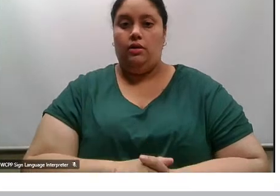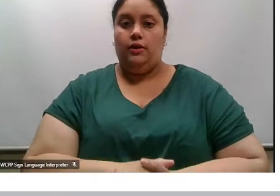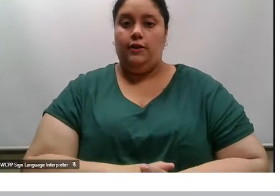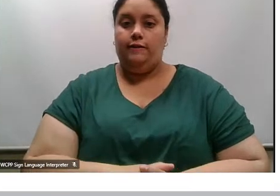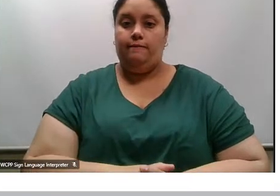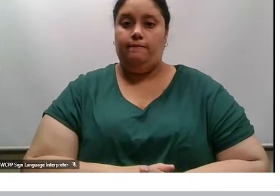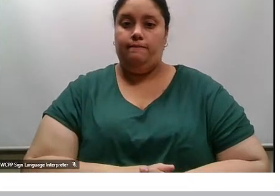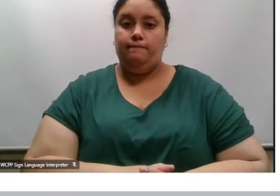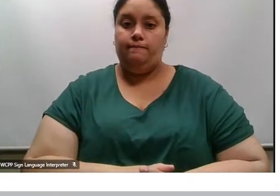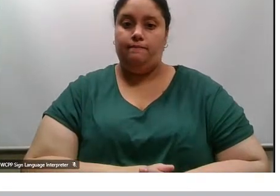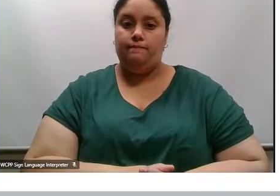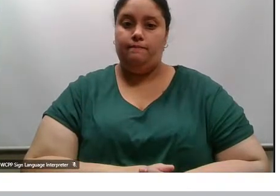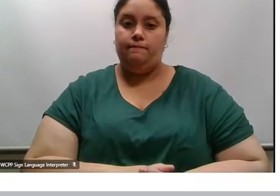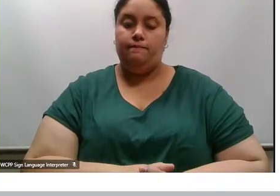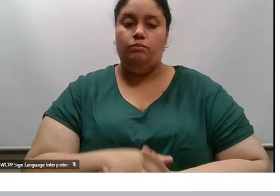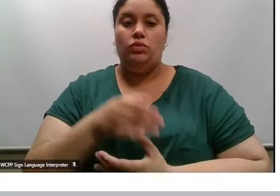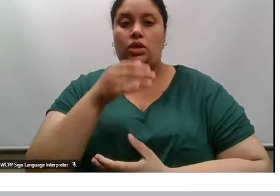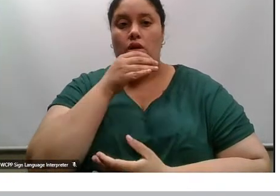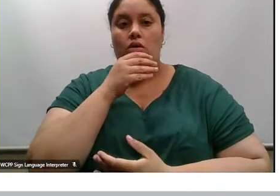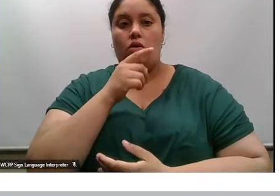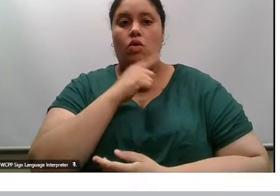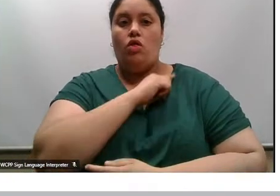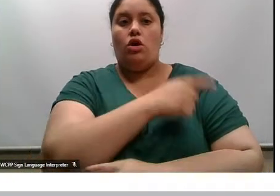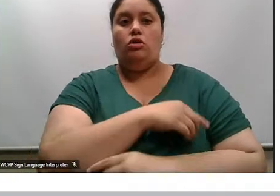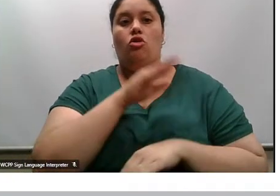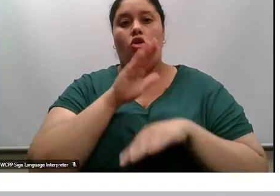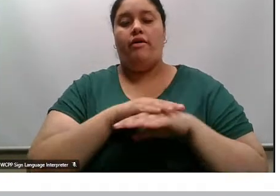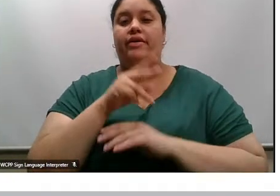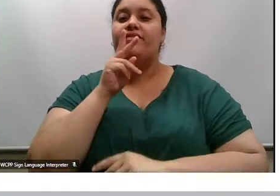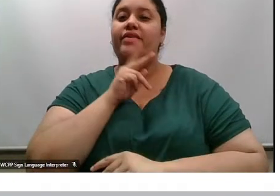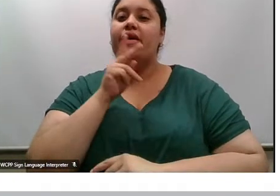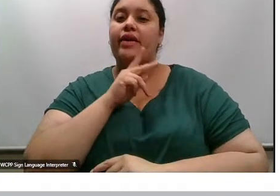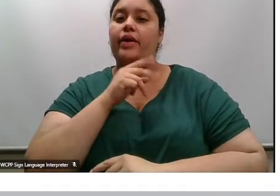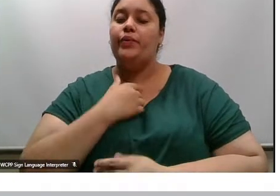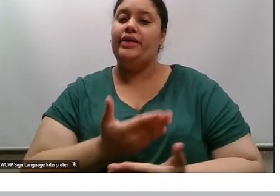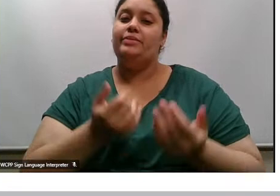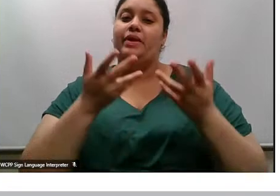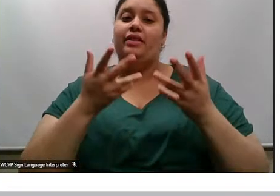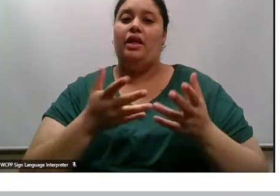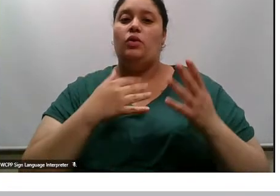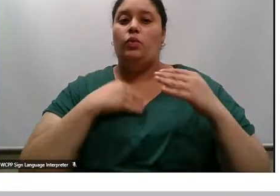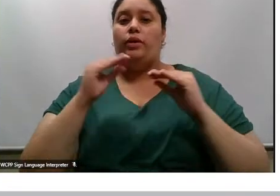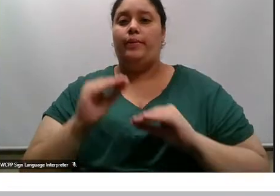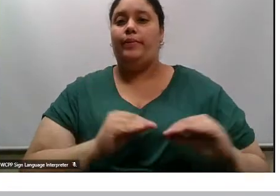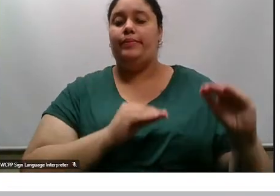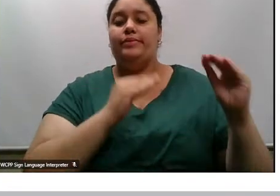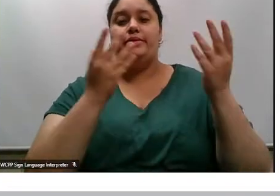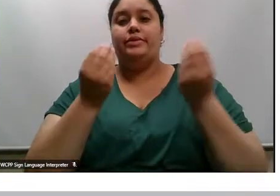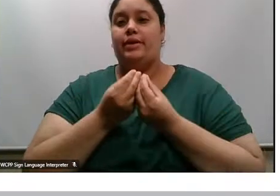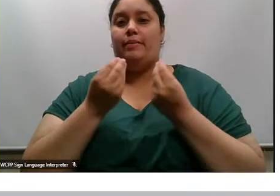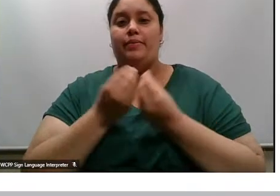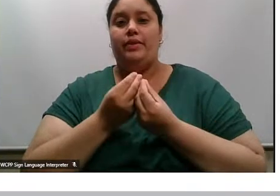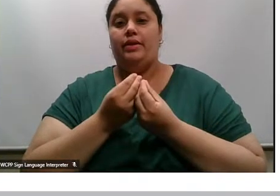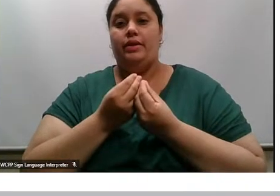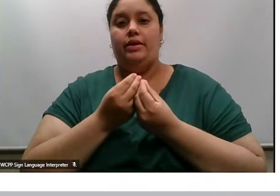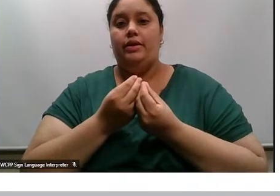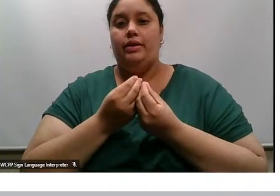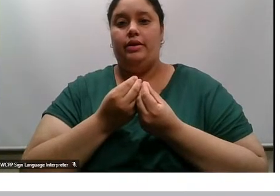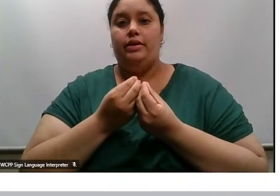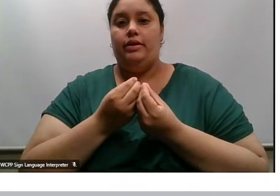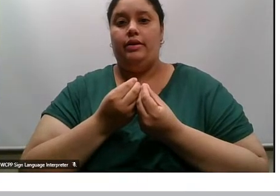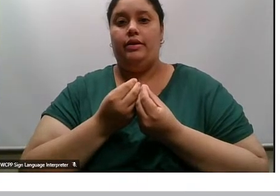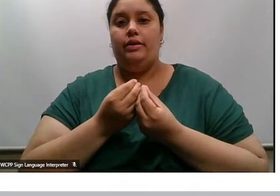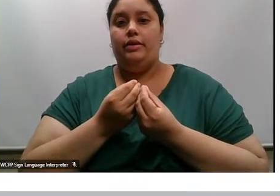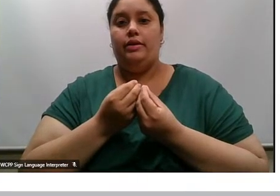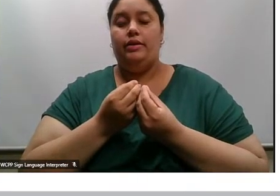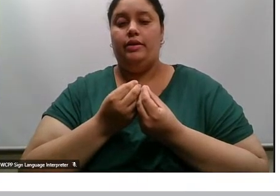Liquor Board, the Liquor Authority on a Friday. We were expecting that we're going to get something. We're expecting that it